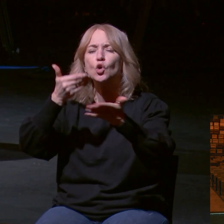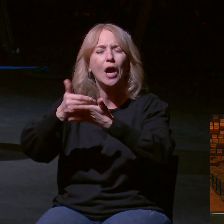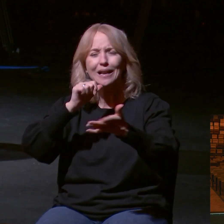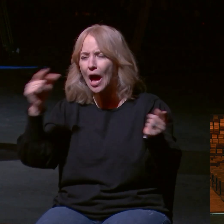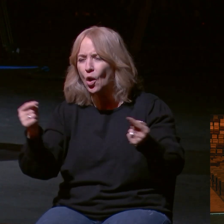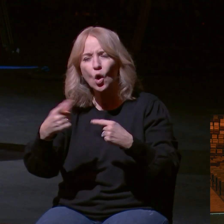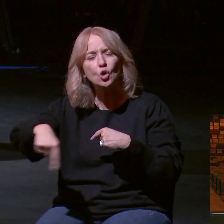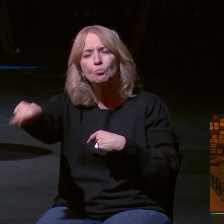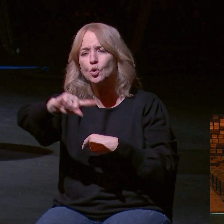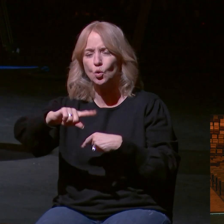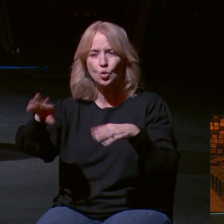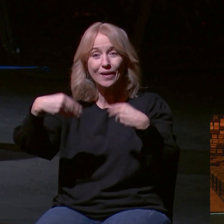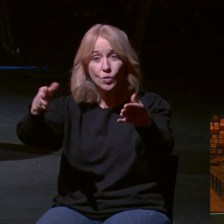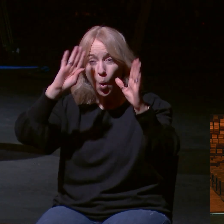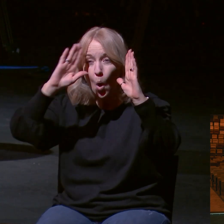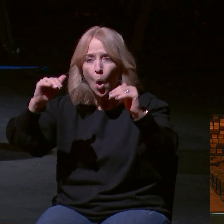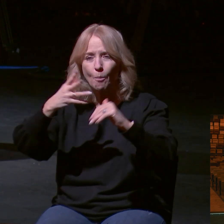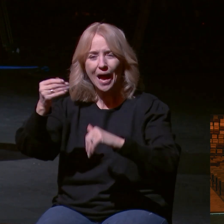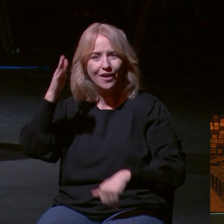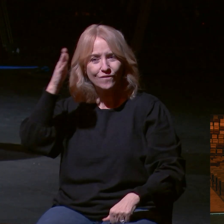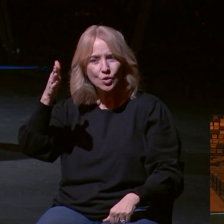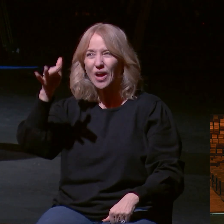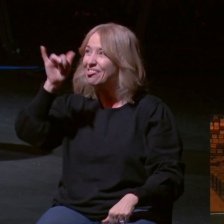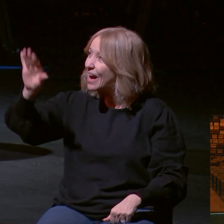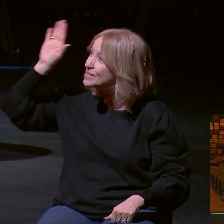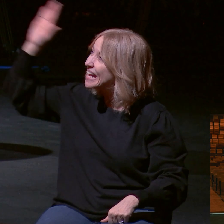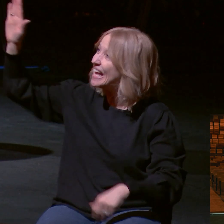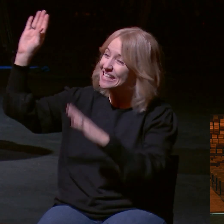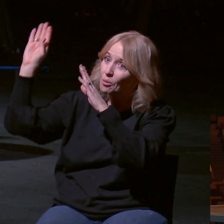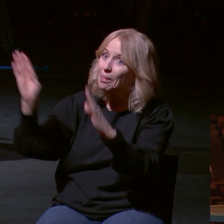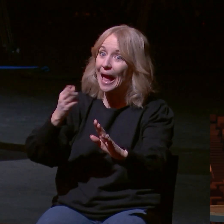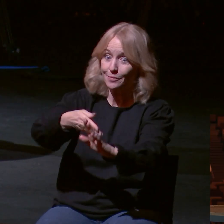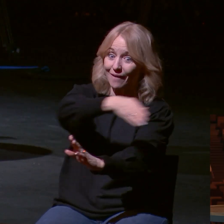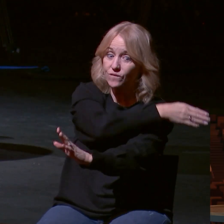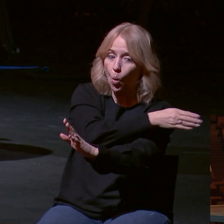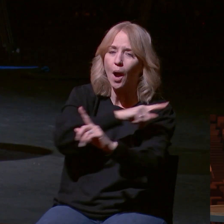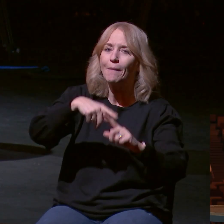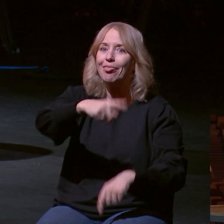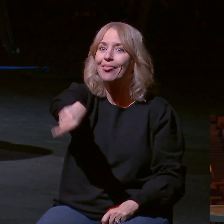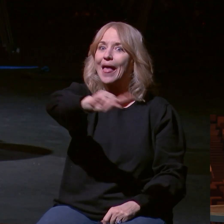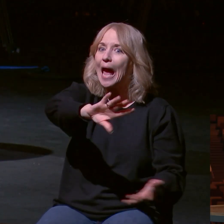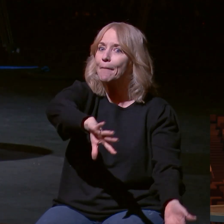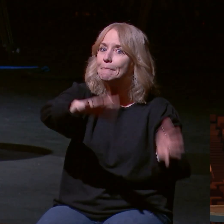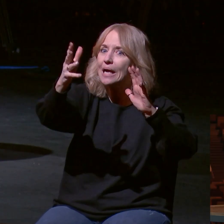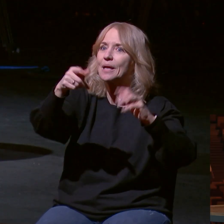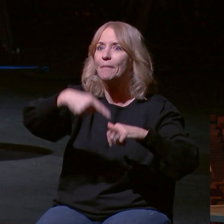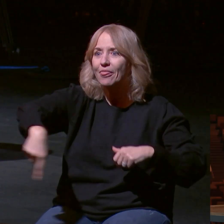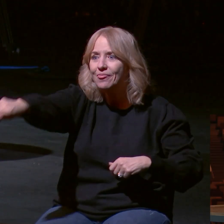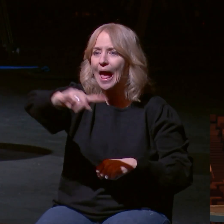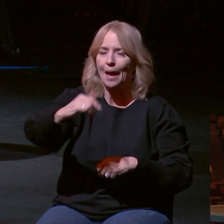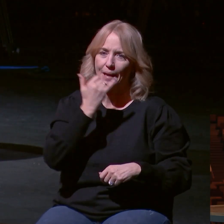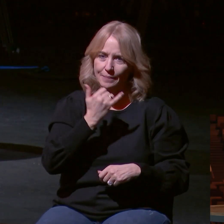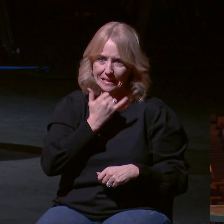along, had it not been for the decisions, distractions, and disappointments of the Israelites. He goes on to say, you will call on